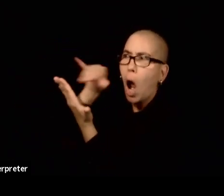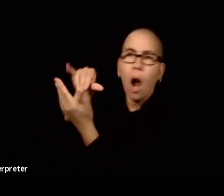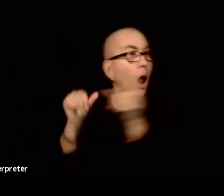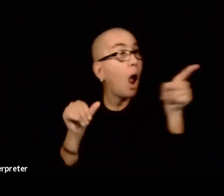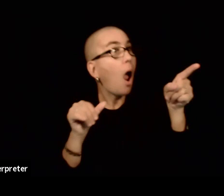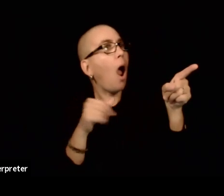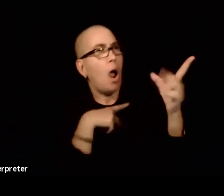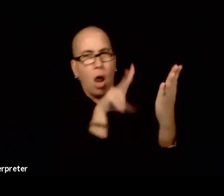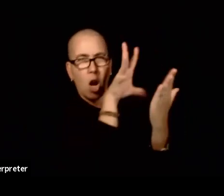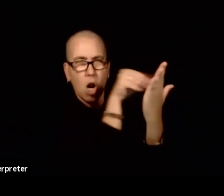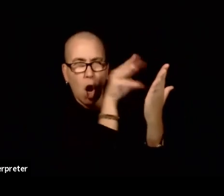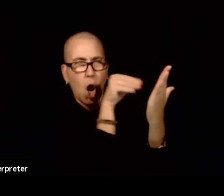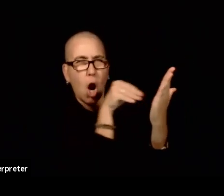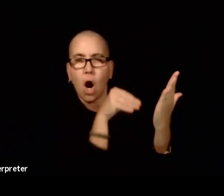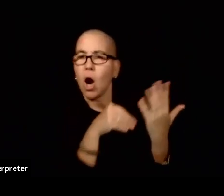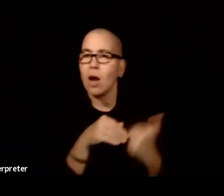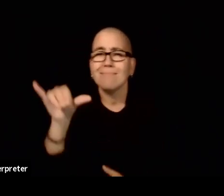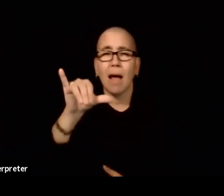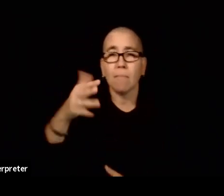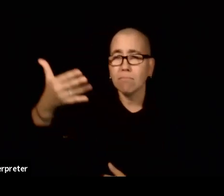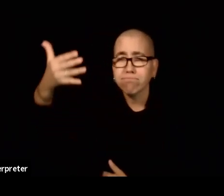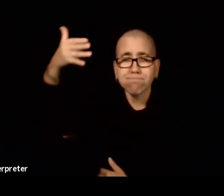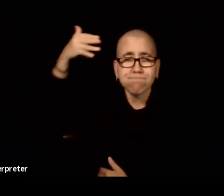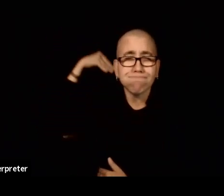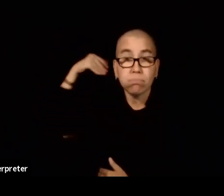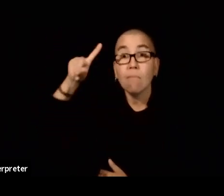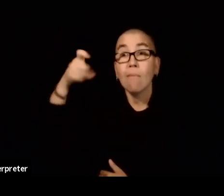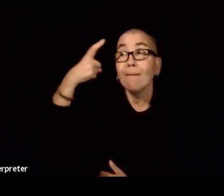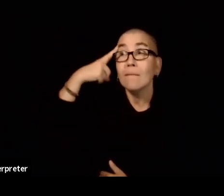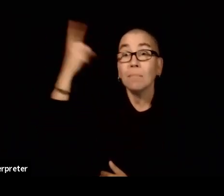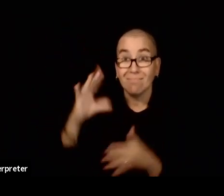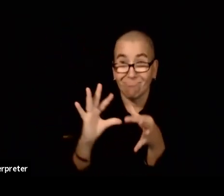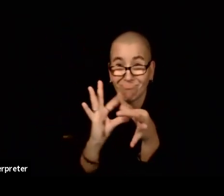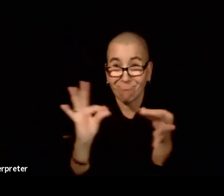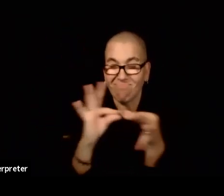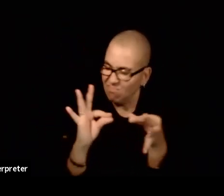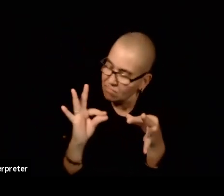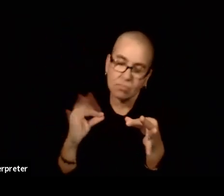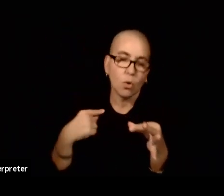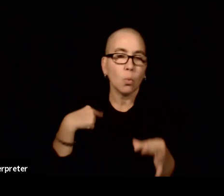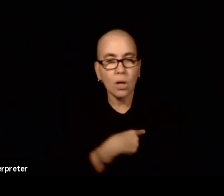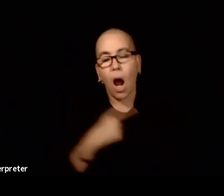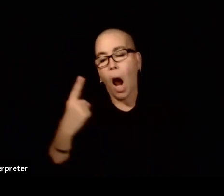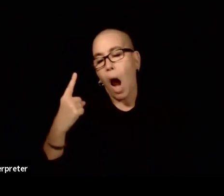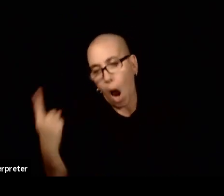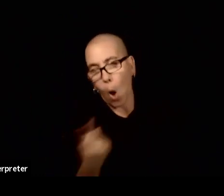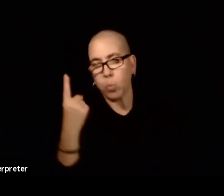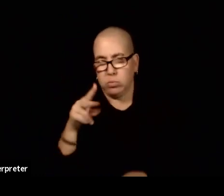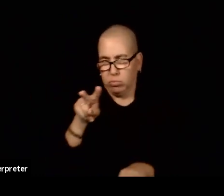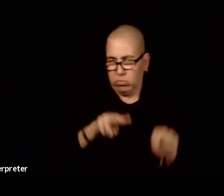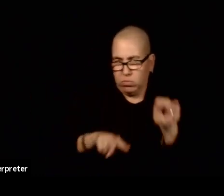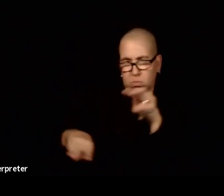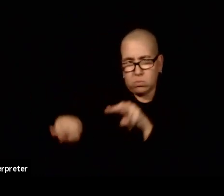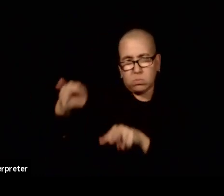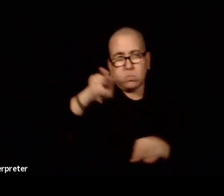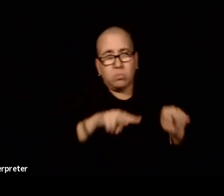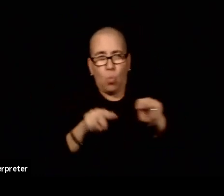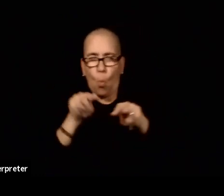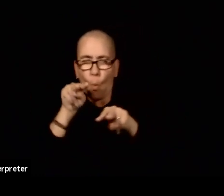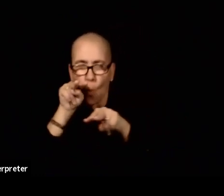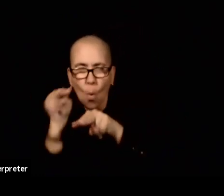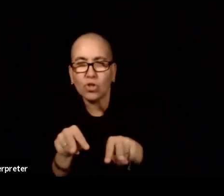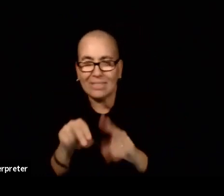Governor said, we're watching these community transmission trends real closely. We know that there's a lot